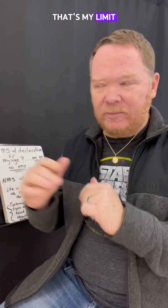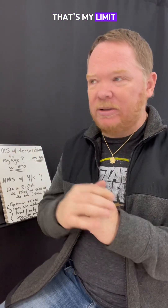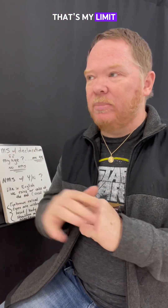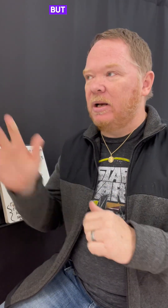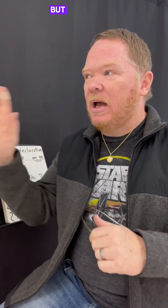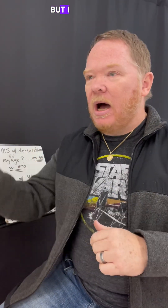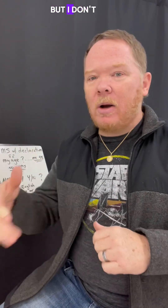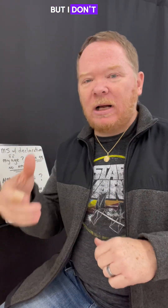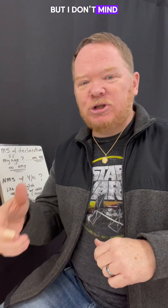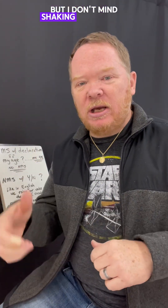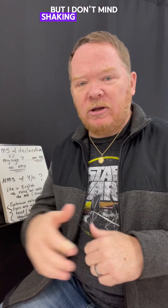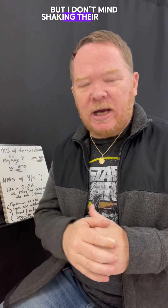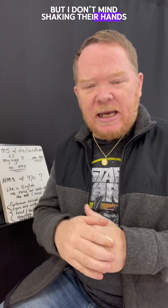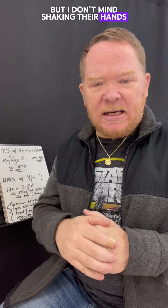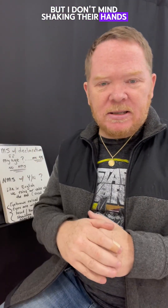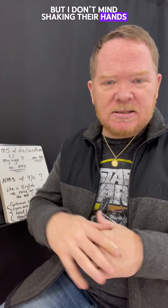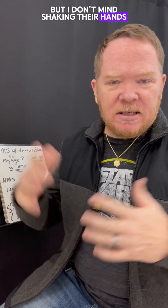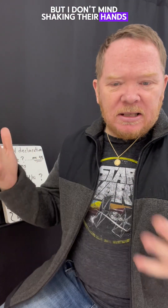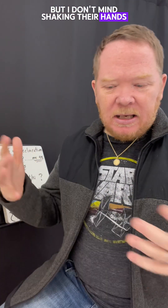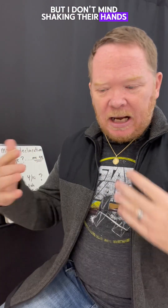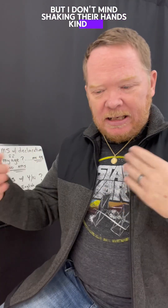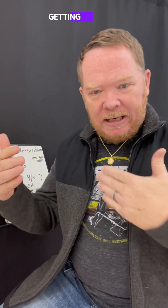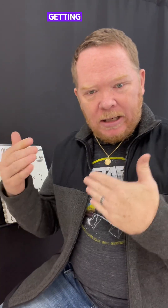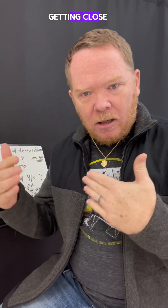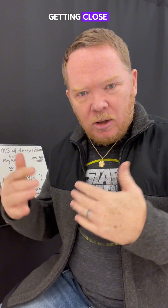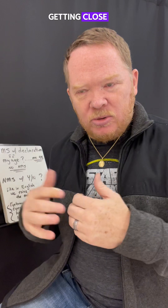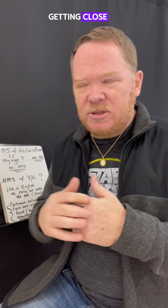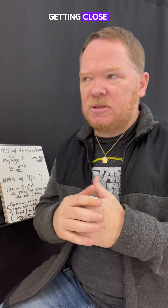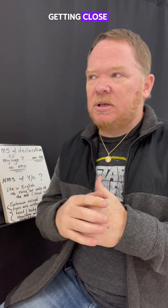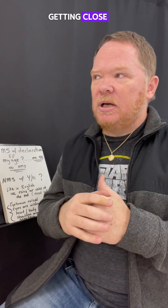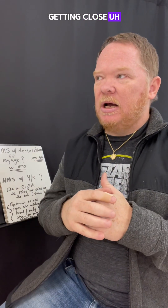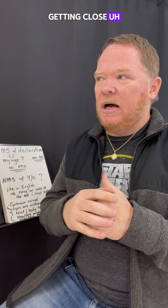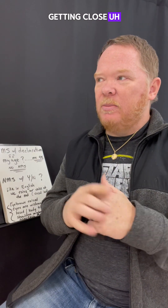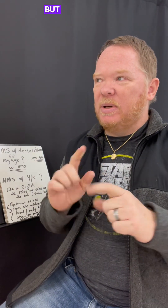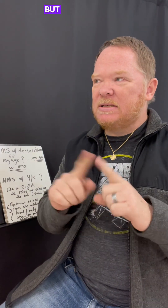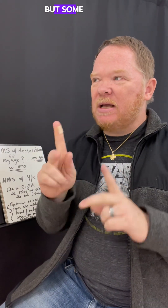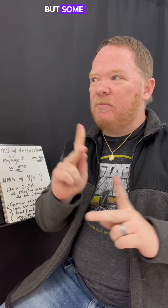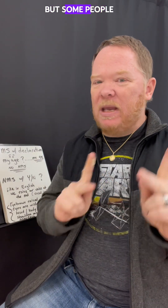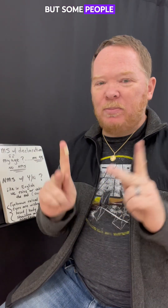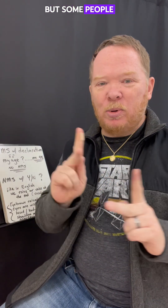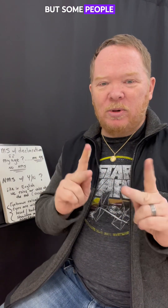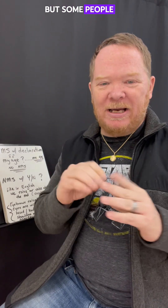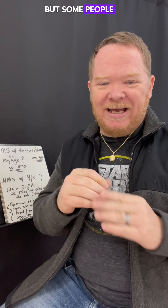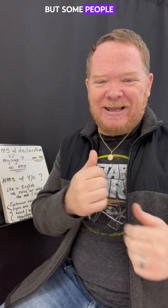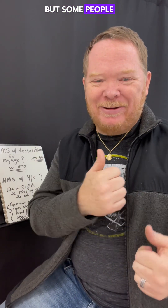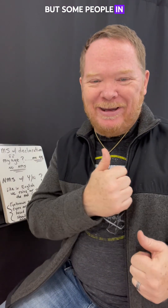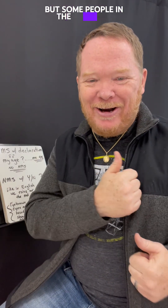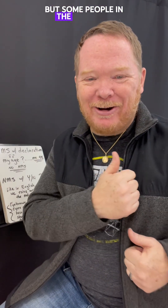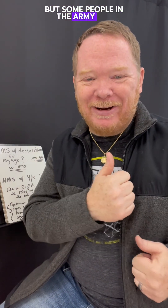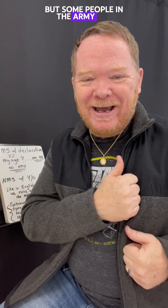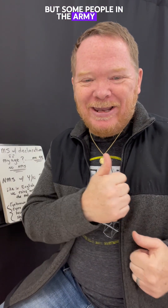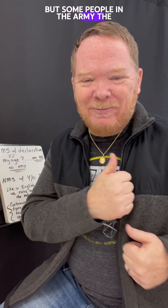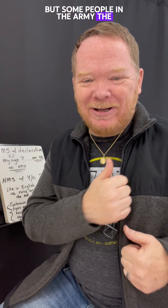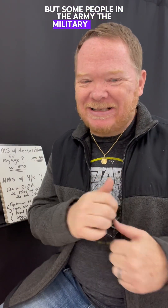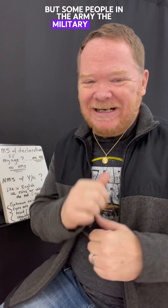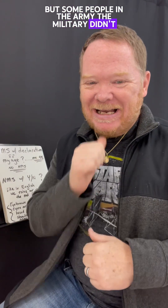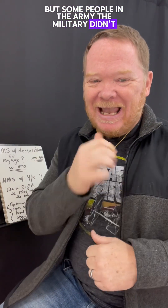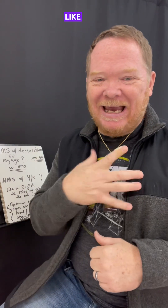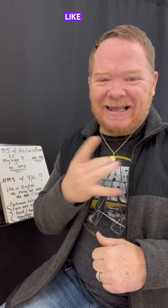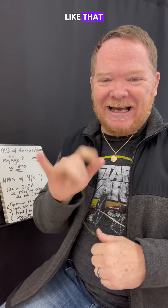but I don't mind shaking their hands, kind of getting close. But some people in the Army, the military, didn't like that.